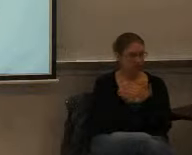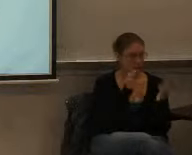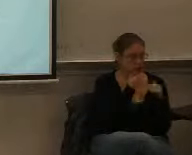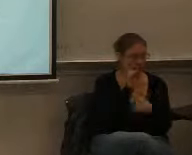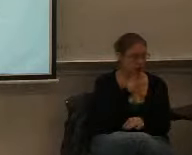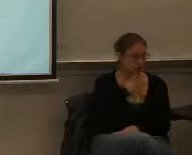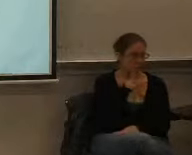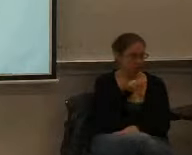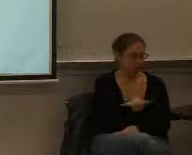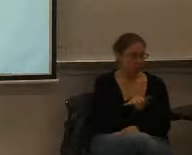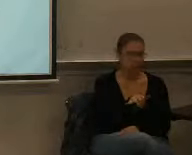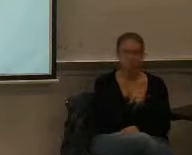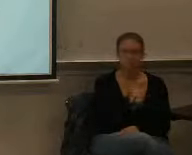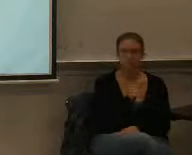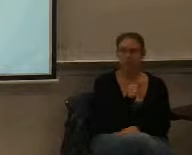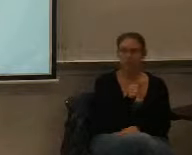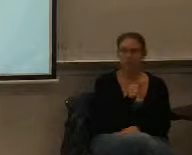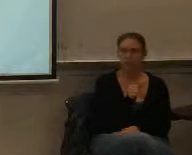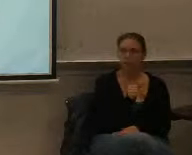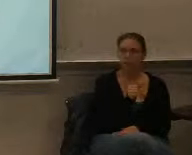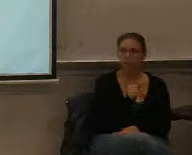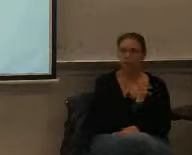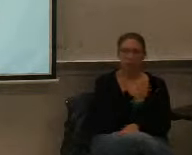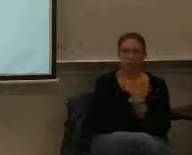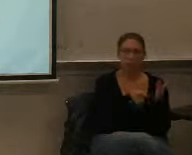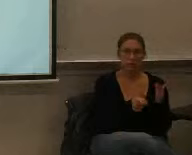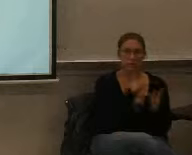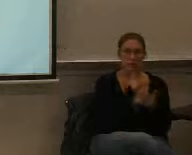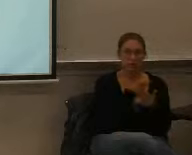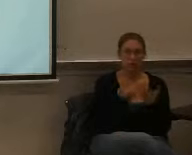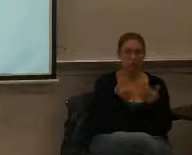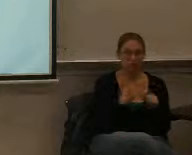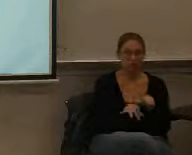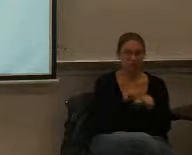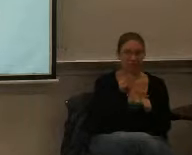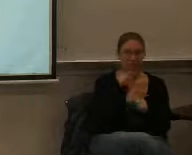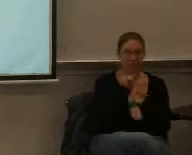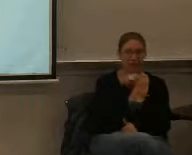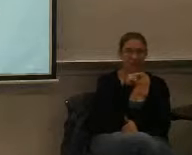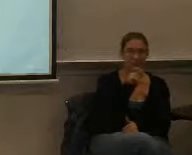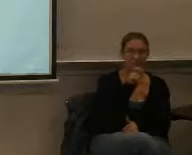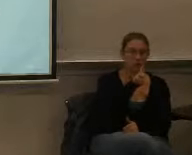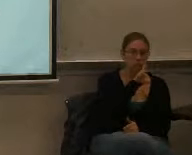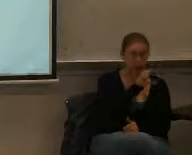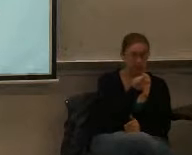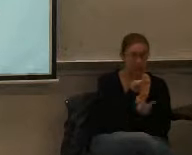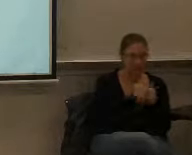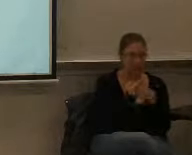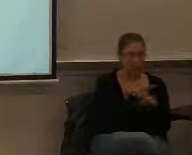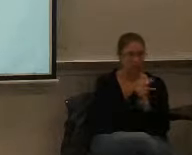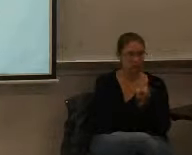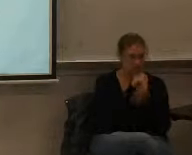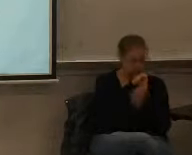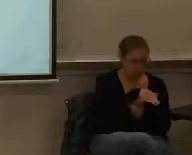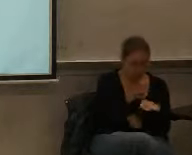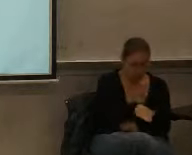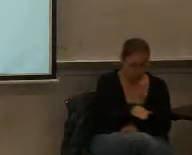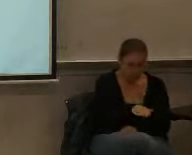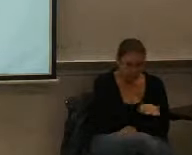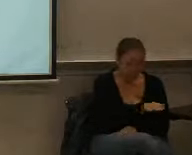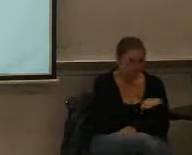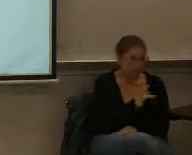prey. And what those things are is they can find small invertebrates by just using that sensory appendage